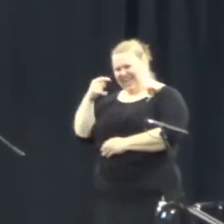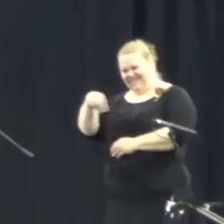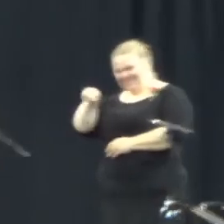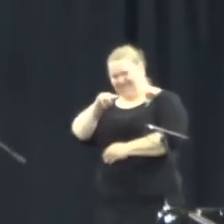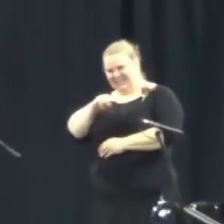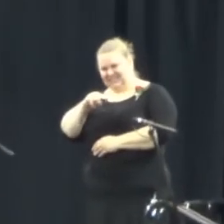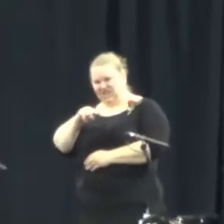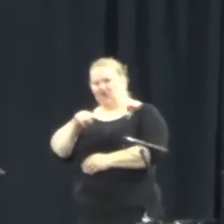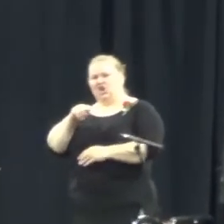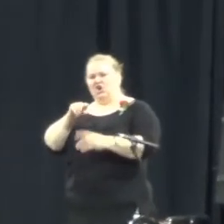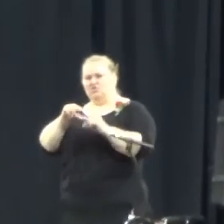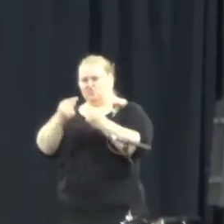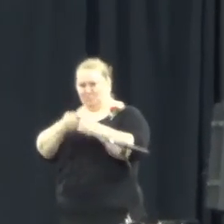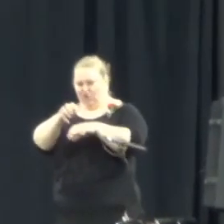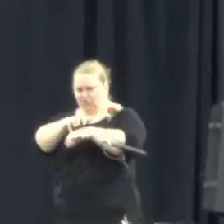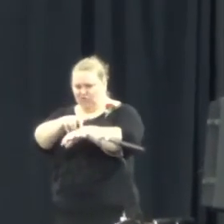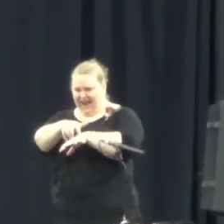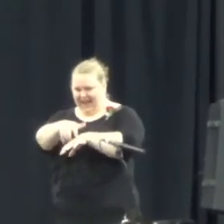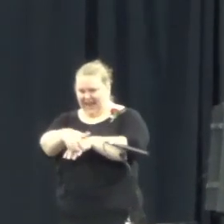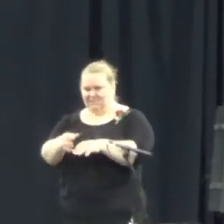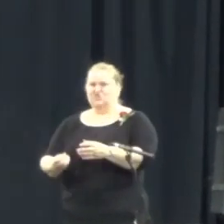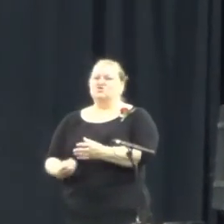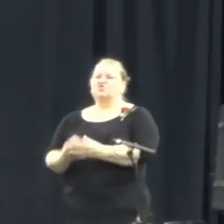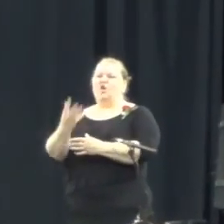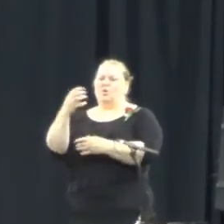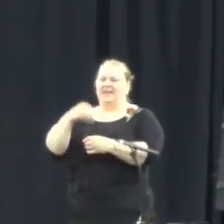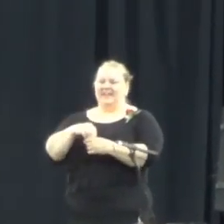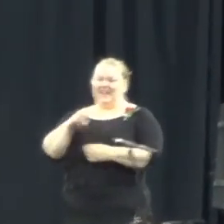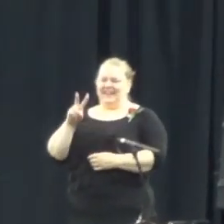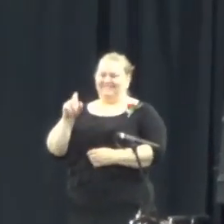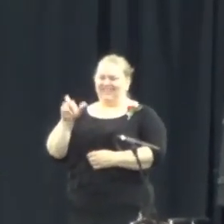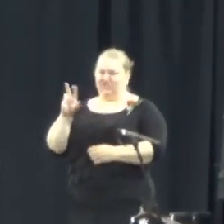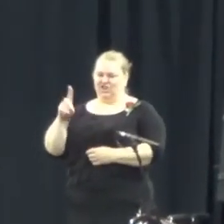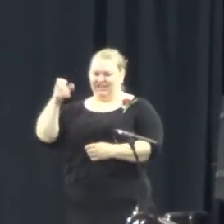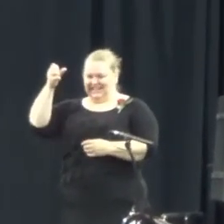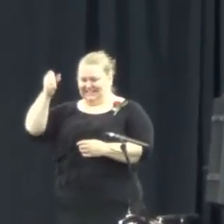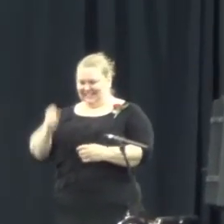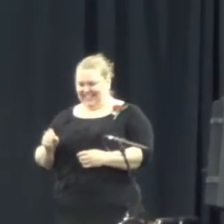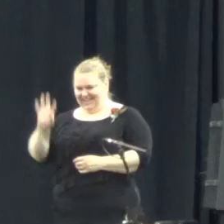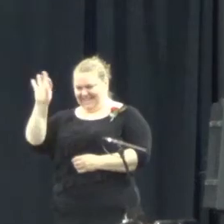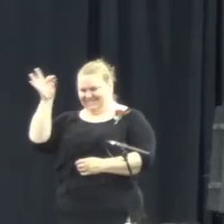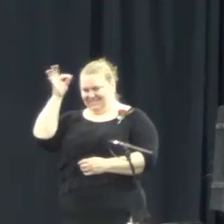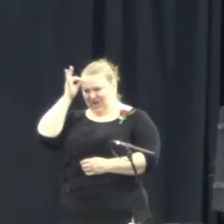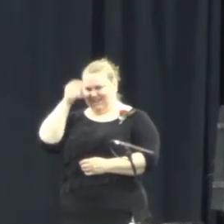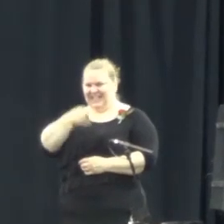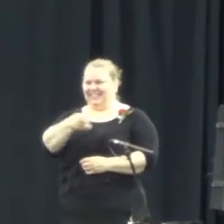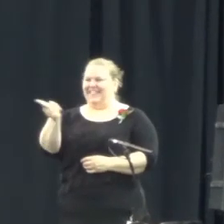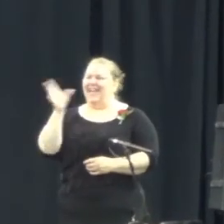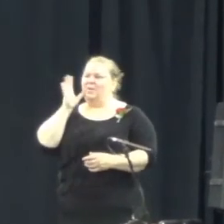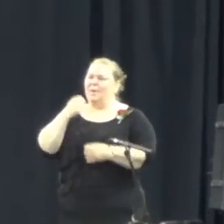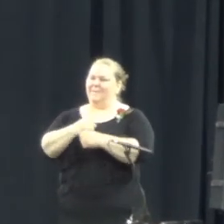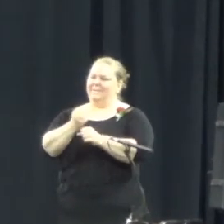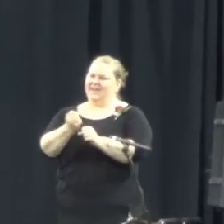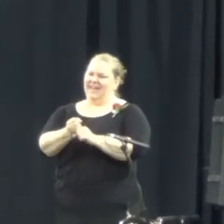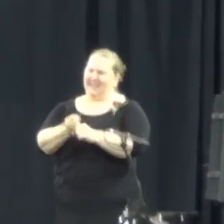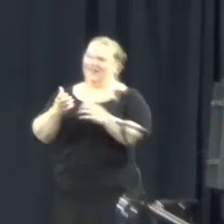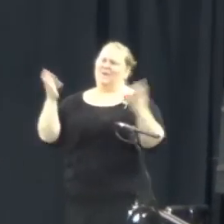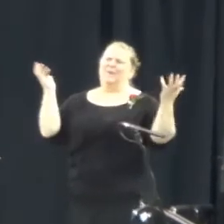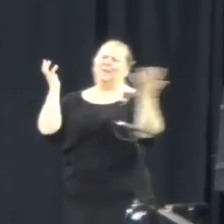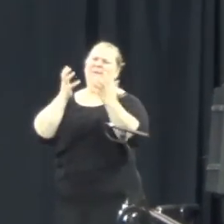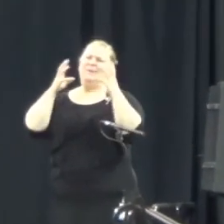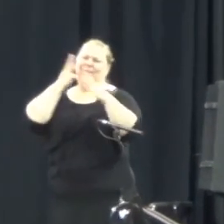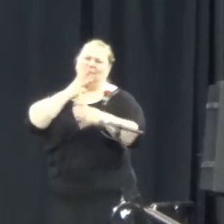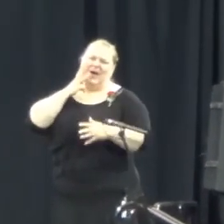were grapes growing in a vineyard in southern France, they're going to produce one heck of a wine